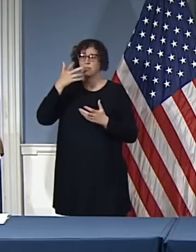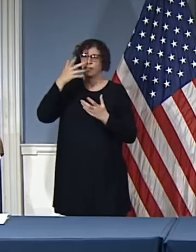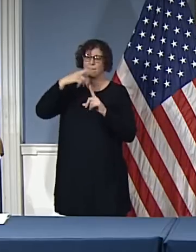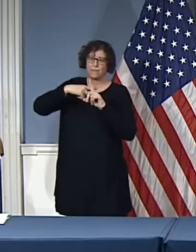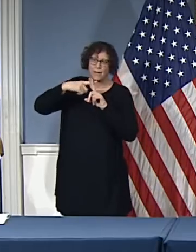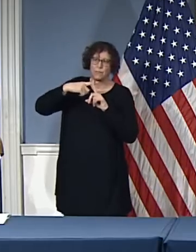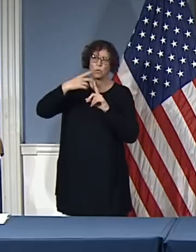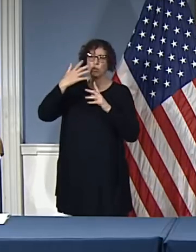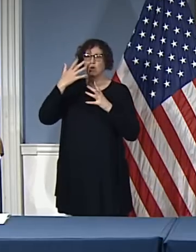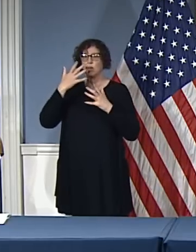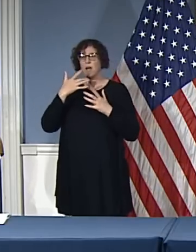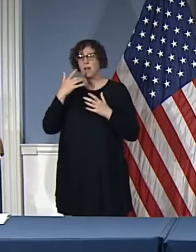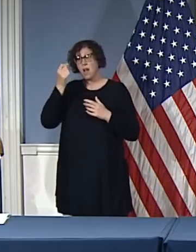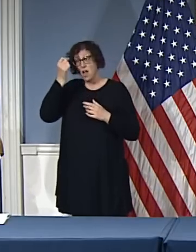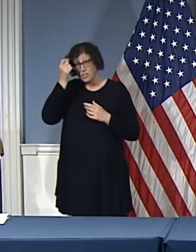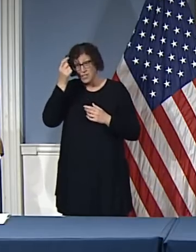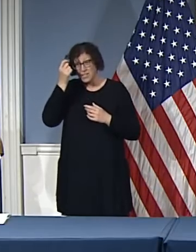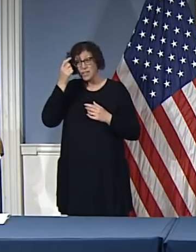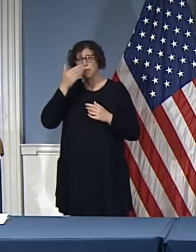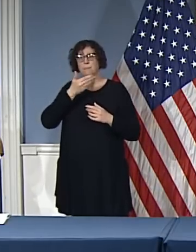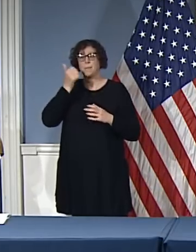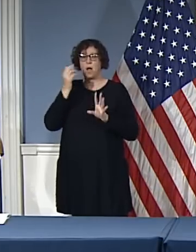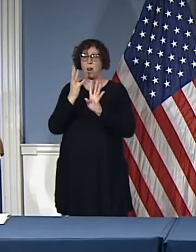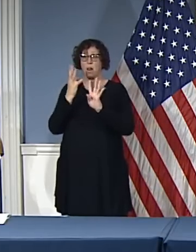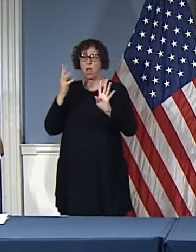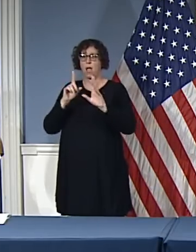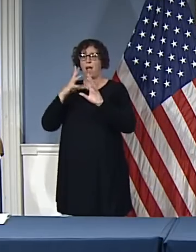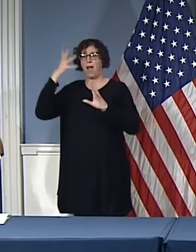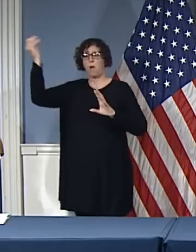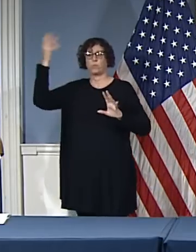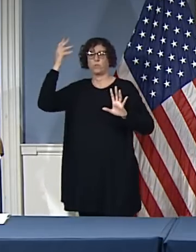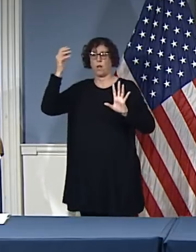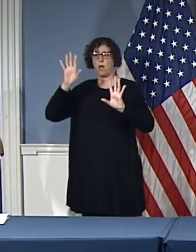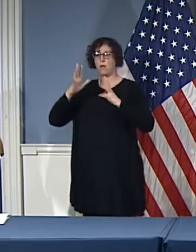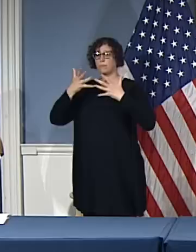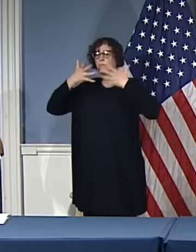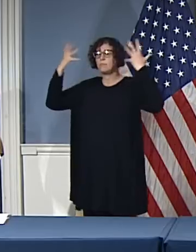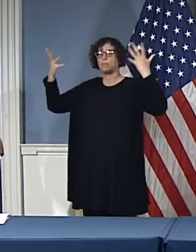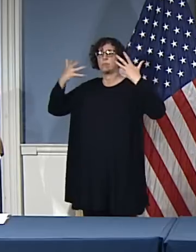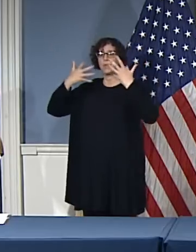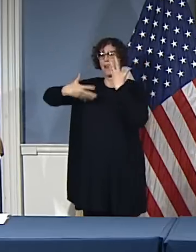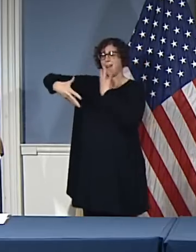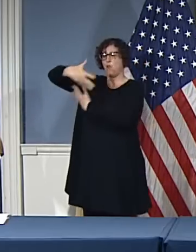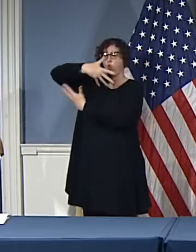outside with the free air than sitting in a waiting room in a closed hospital.